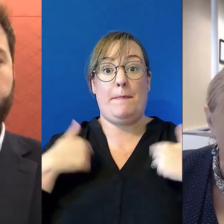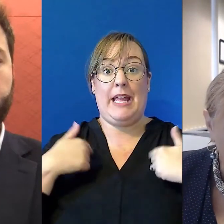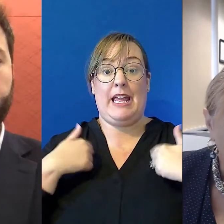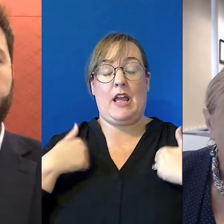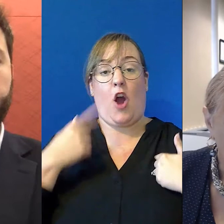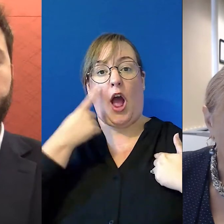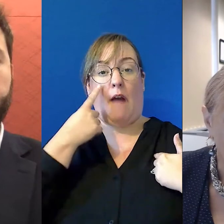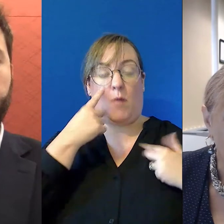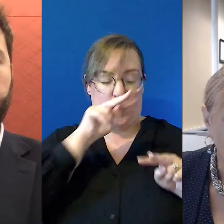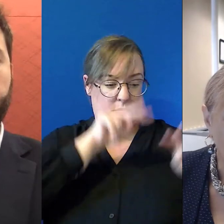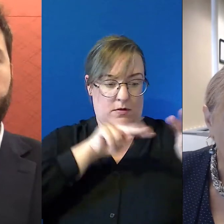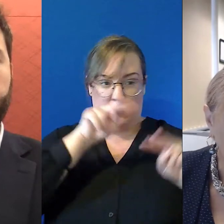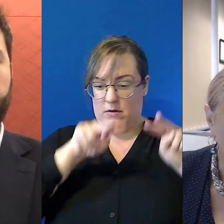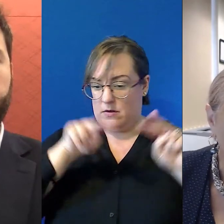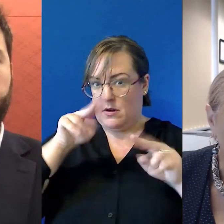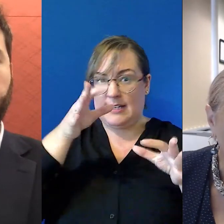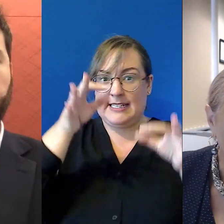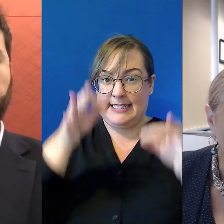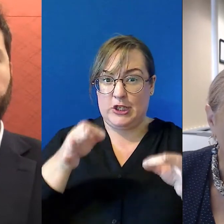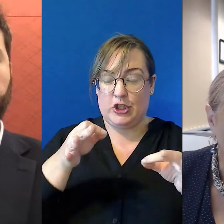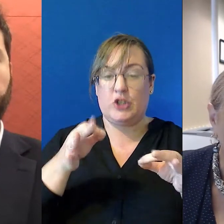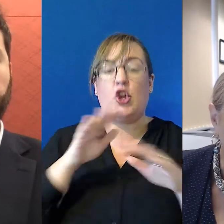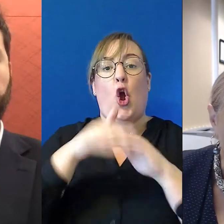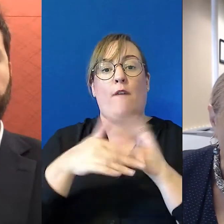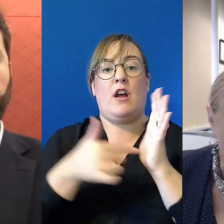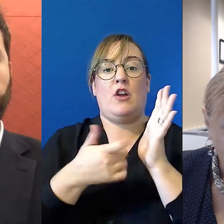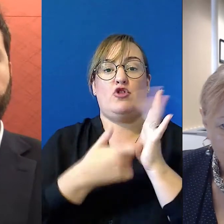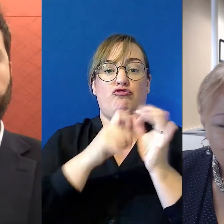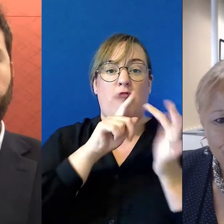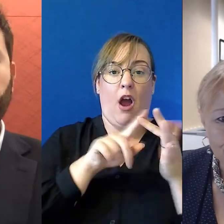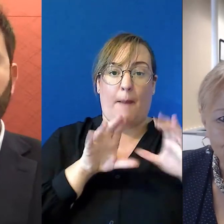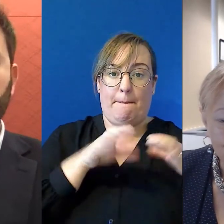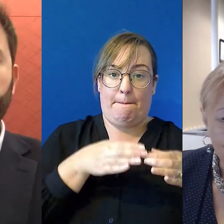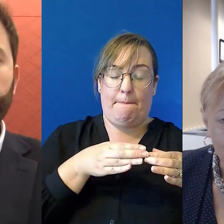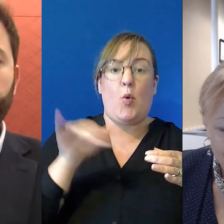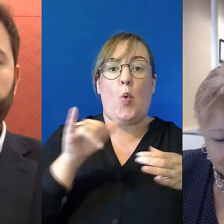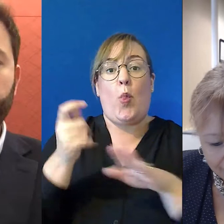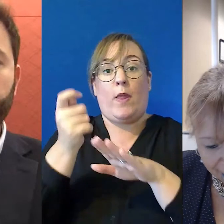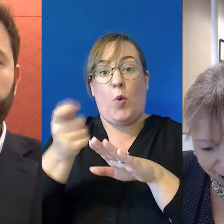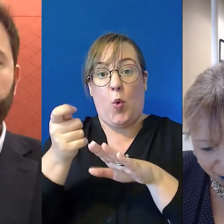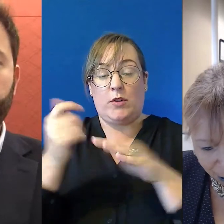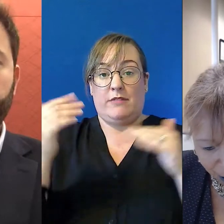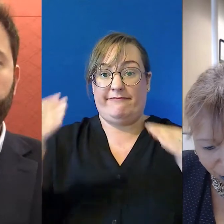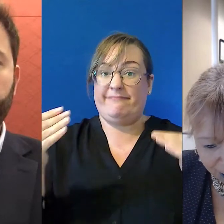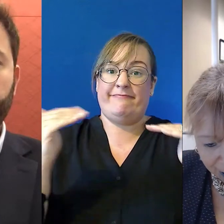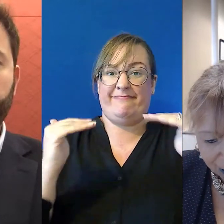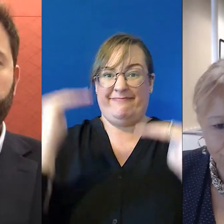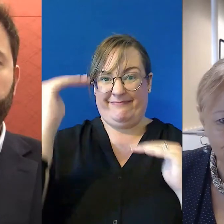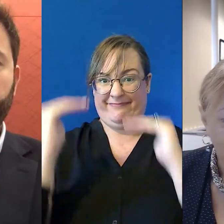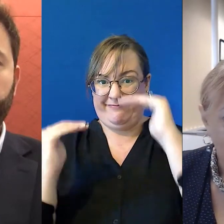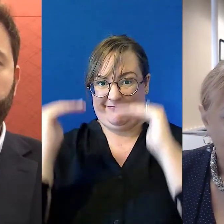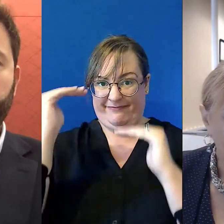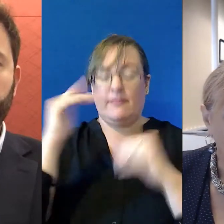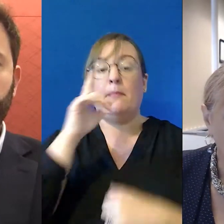some of the decisions of the Waitangi Tribunal and the courts, what people are really seeking is the opportunity